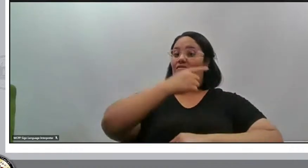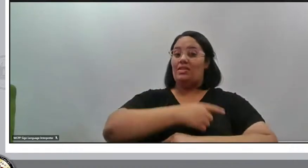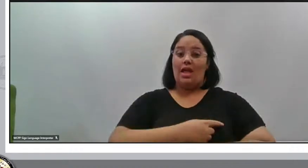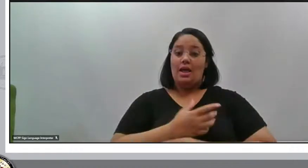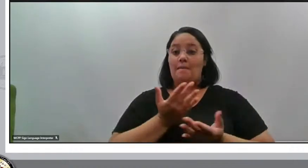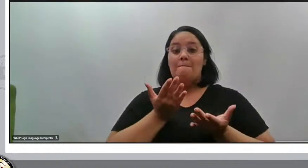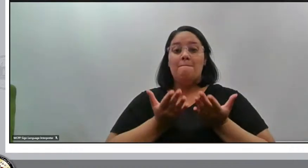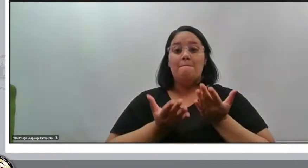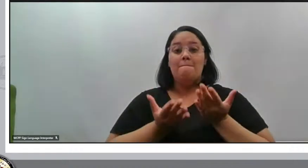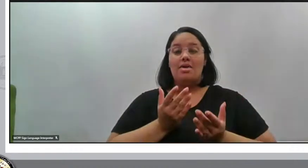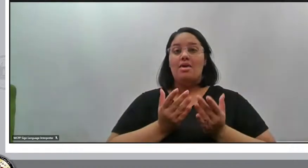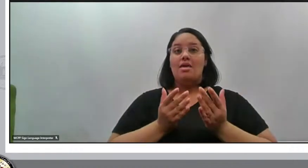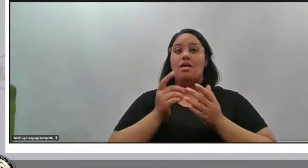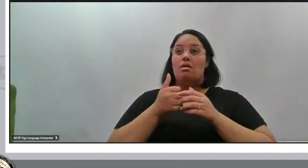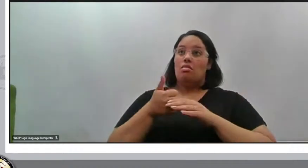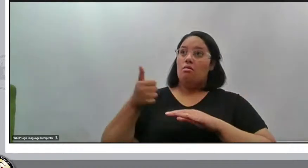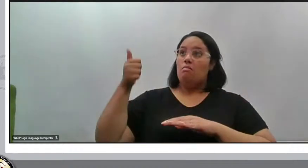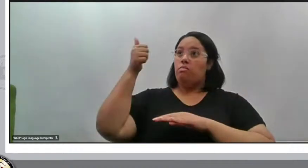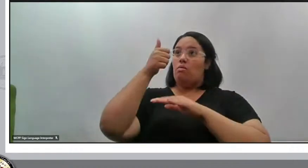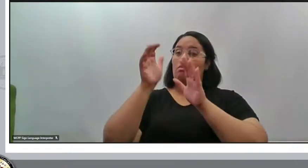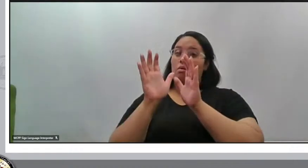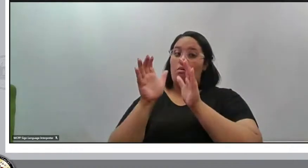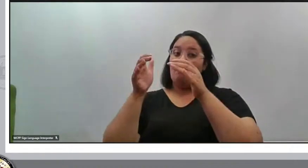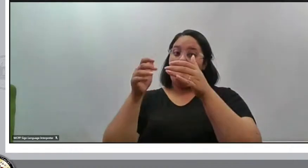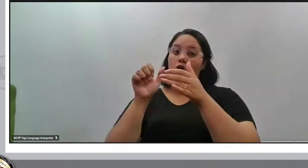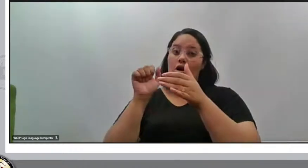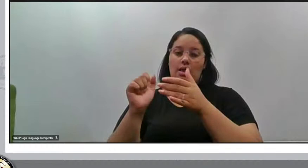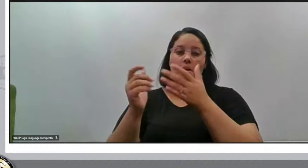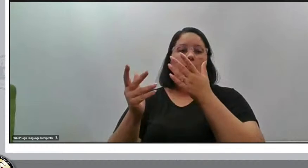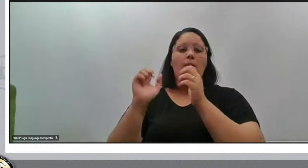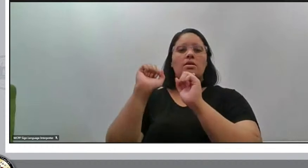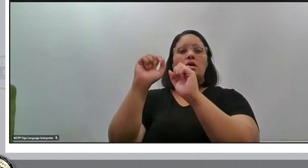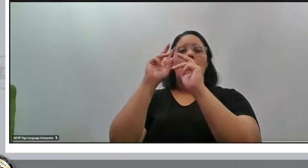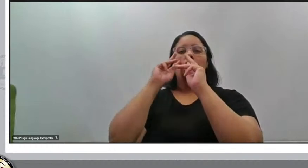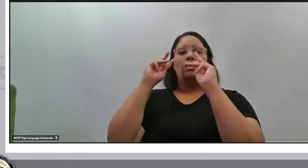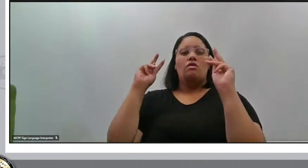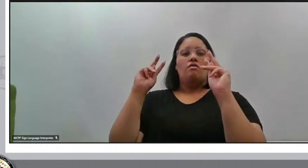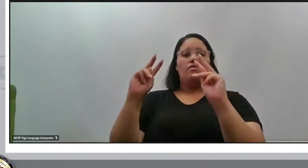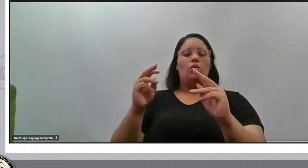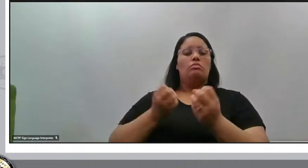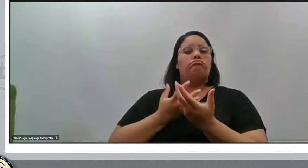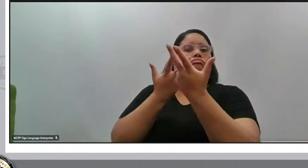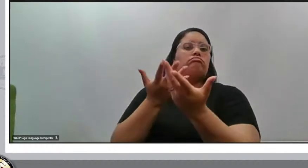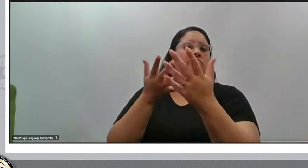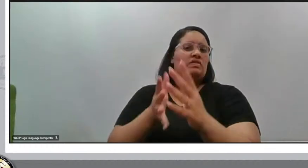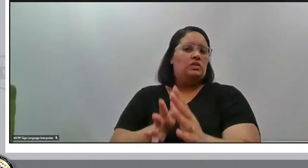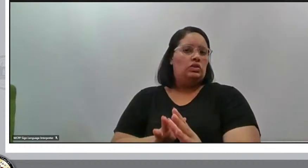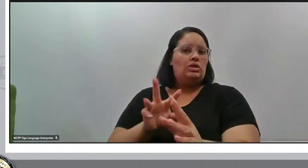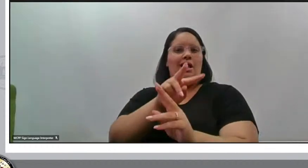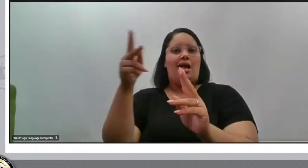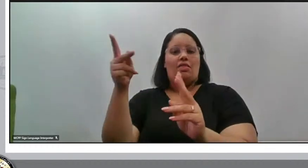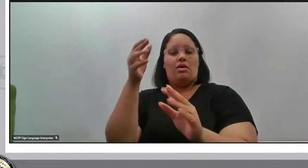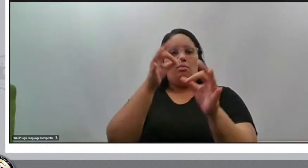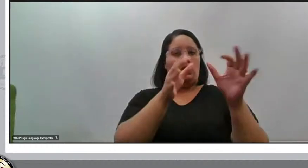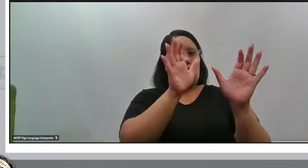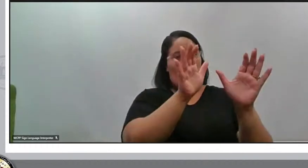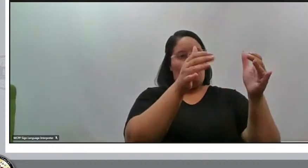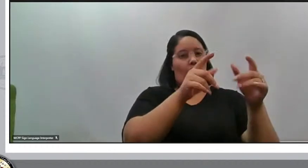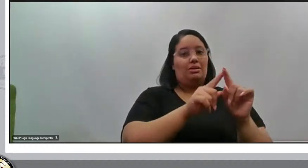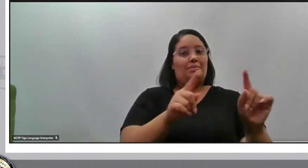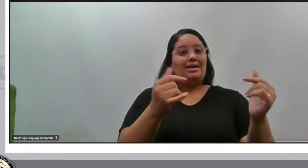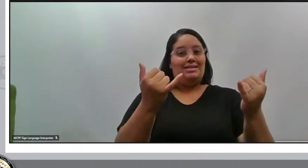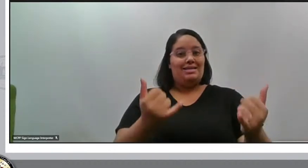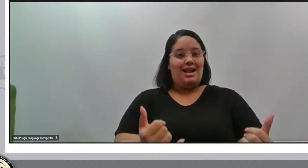the ruling party of which he is coming from, might his view might have been expressed than other political parties, but at least